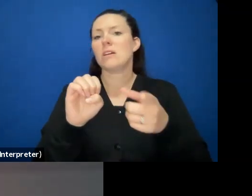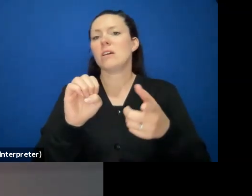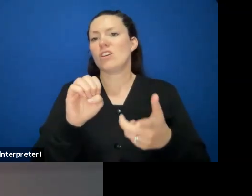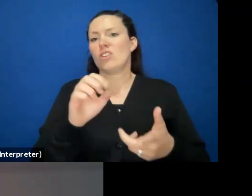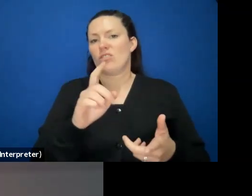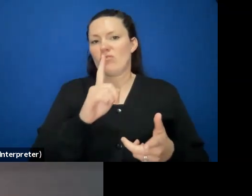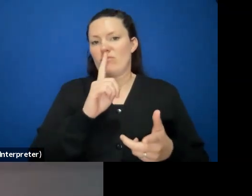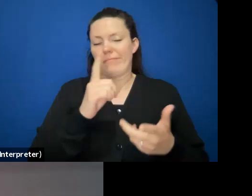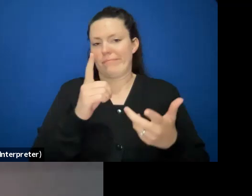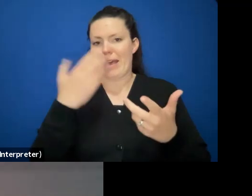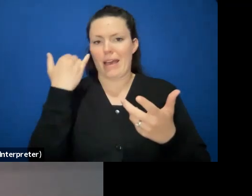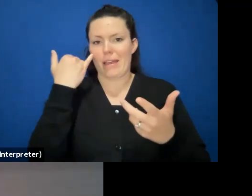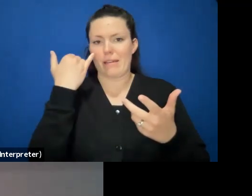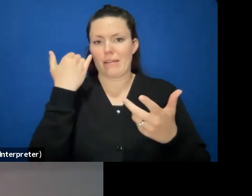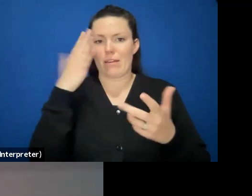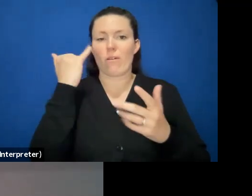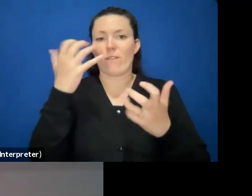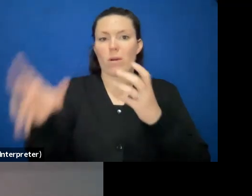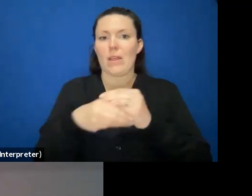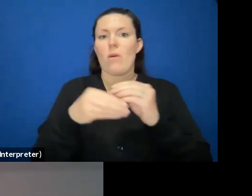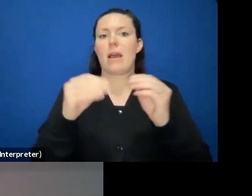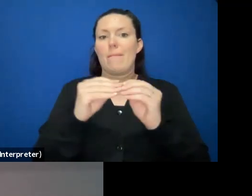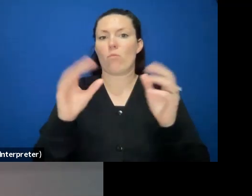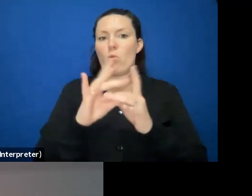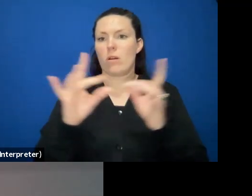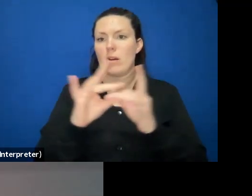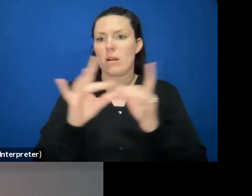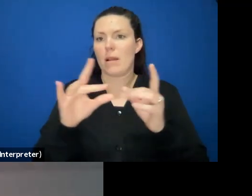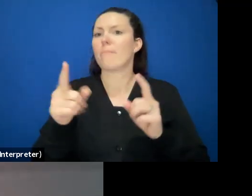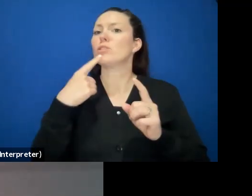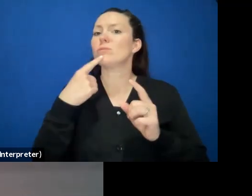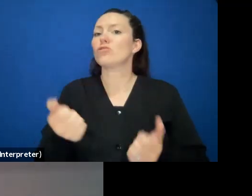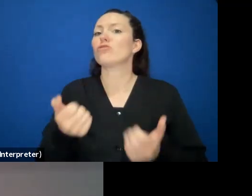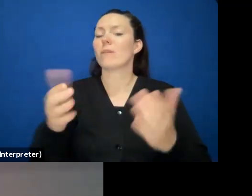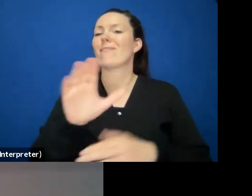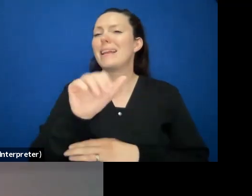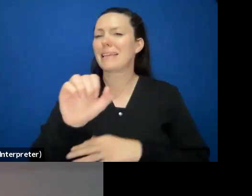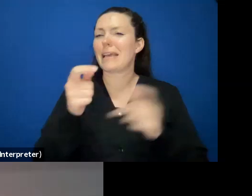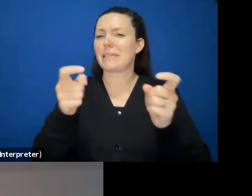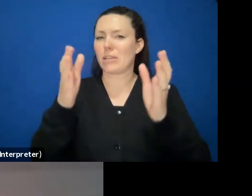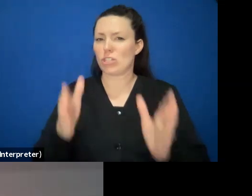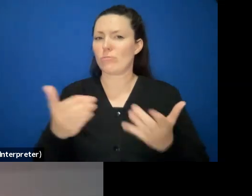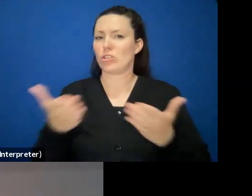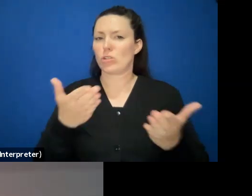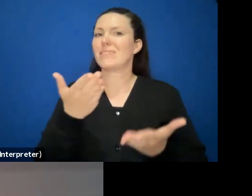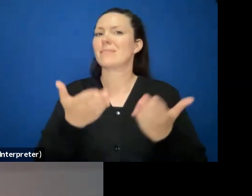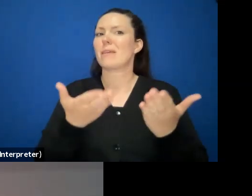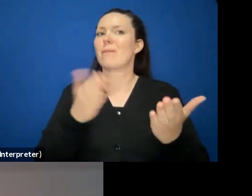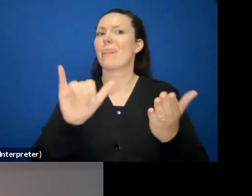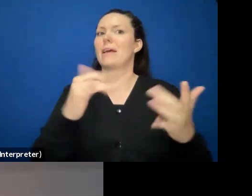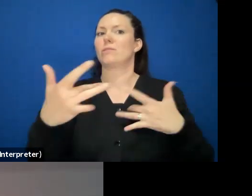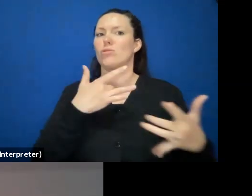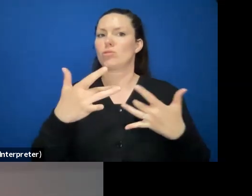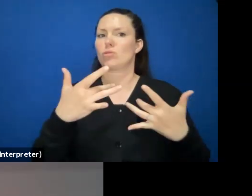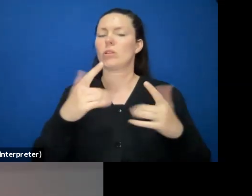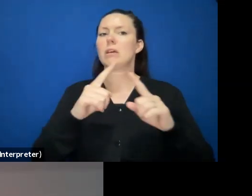I don't know if you want to say anything else about it, but Bonnie was concerned about the fact that you all were providing case management services. And how were you doing that from